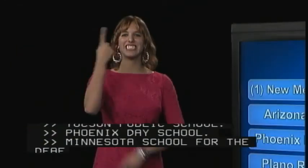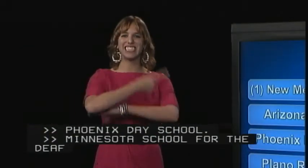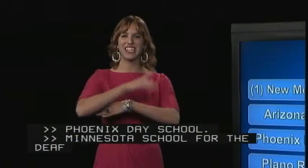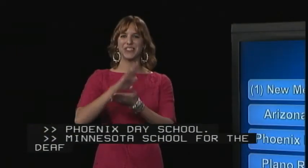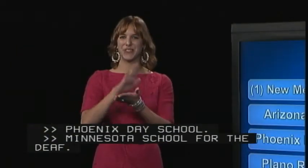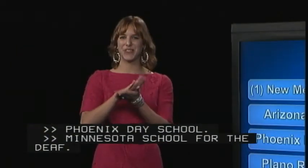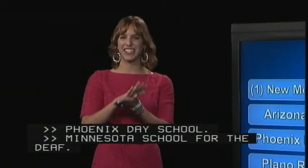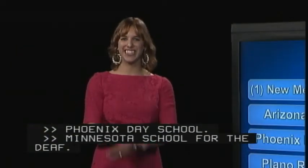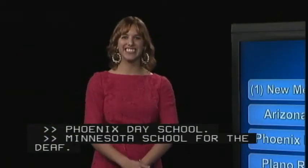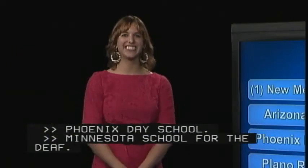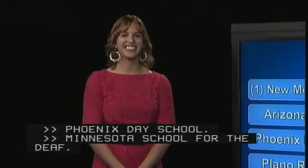Plano Day School,